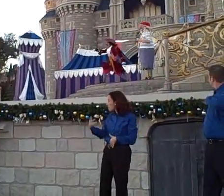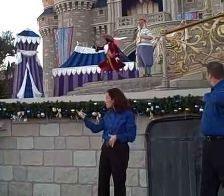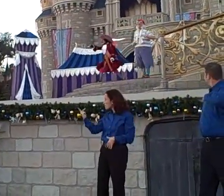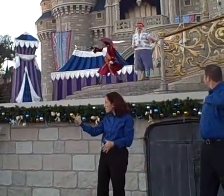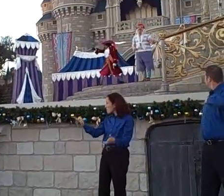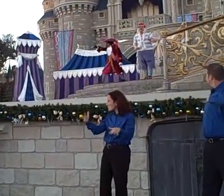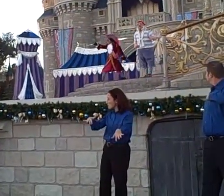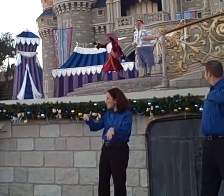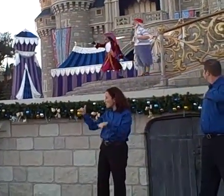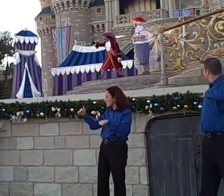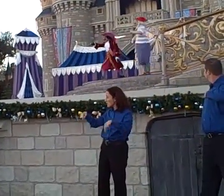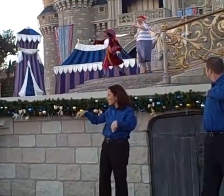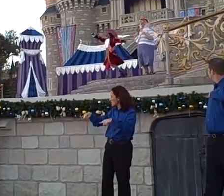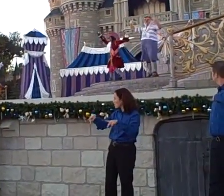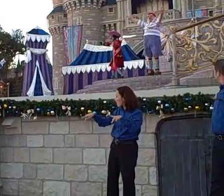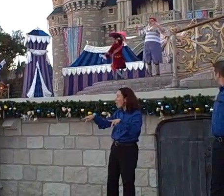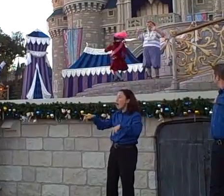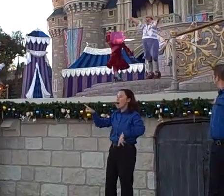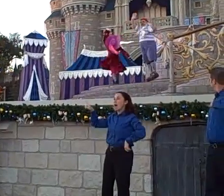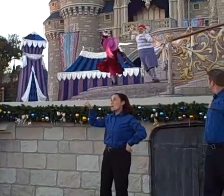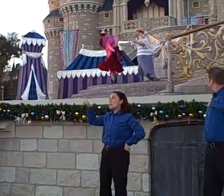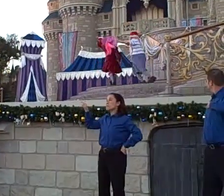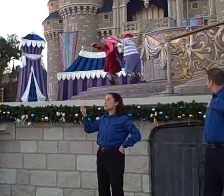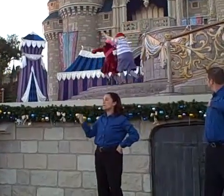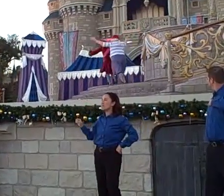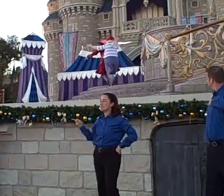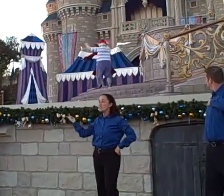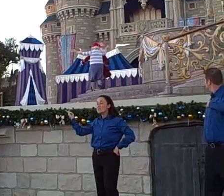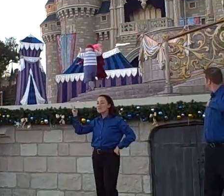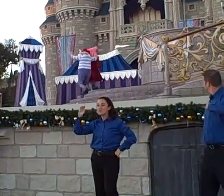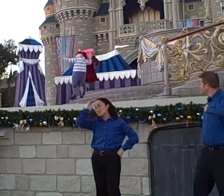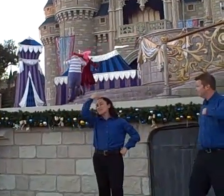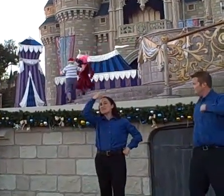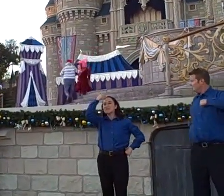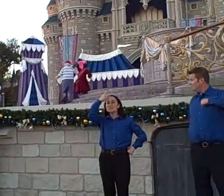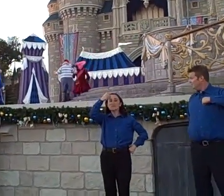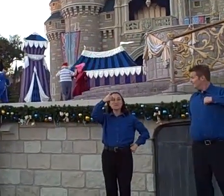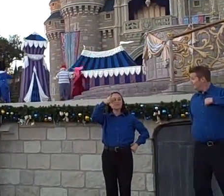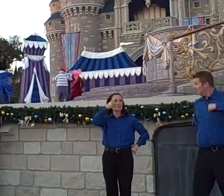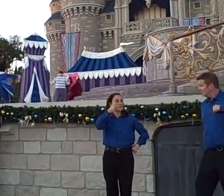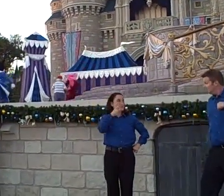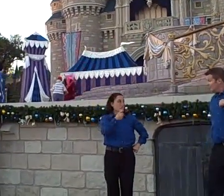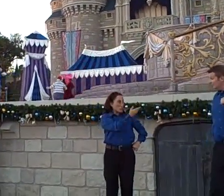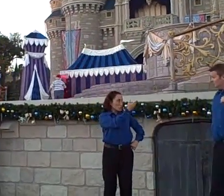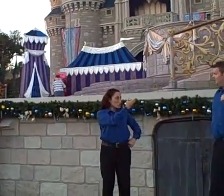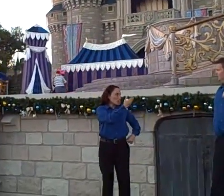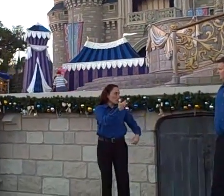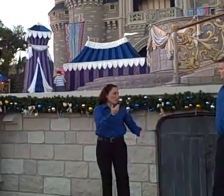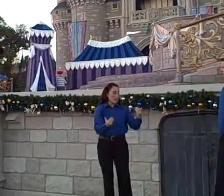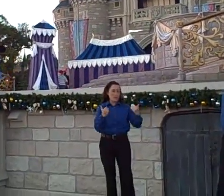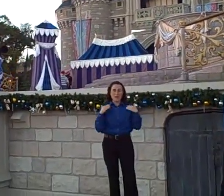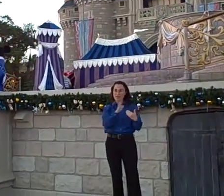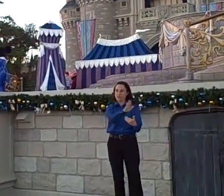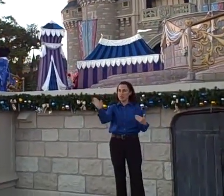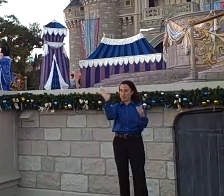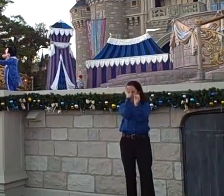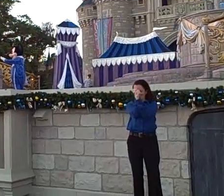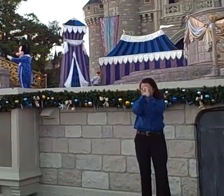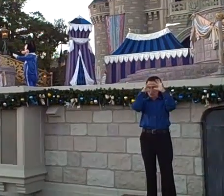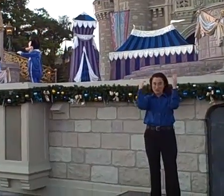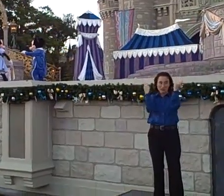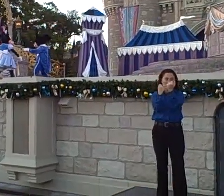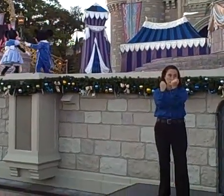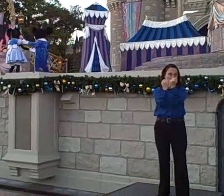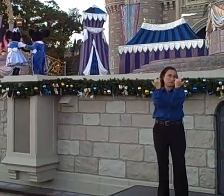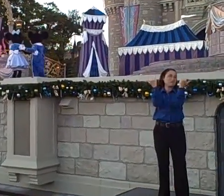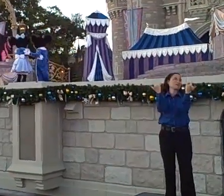We took our leave of this little party. Right, puppy! Imbeciles! And you! You may have